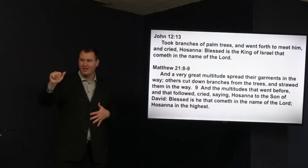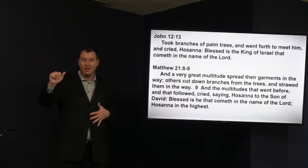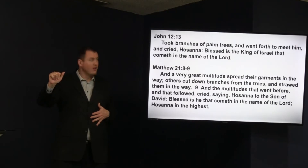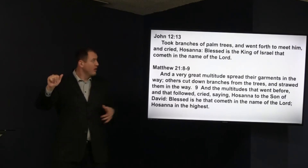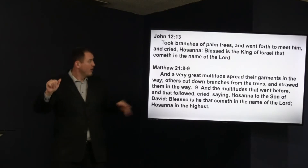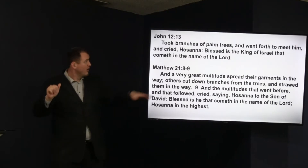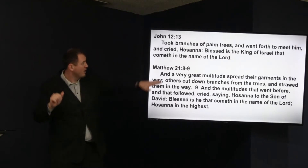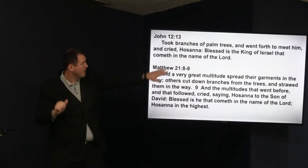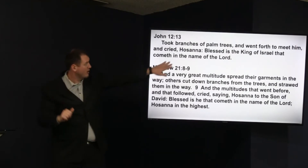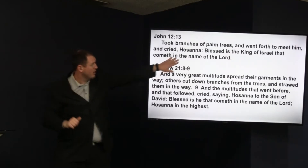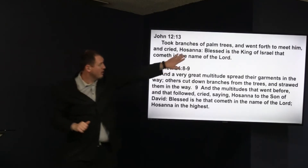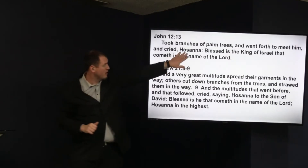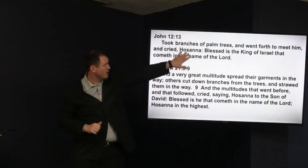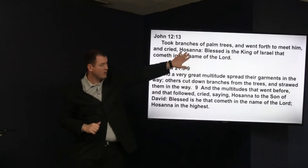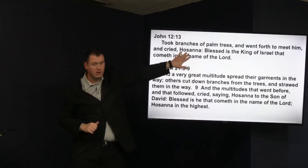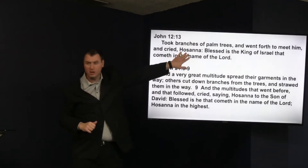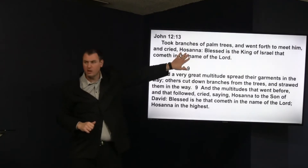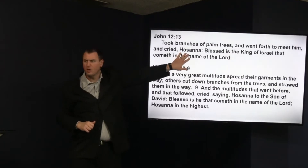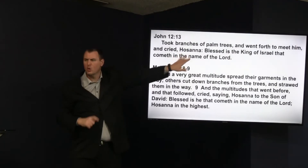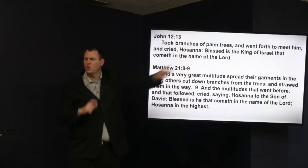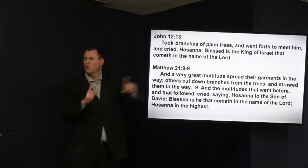Hosanna. What